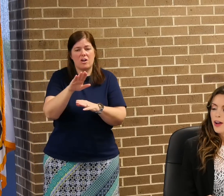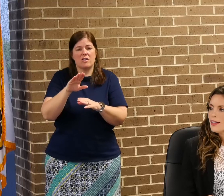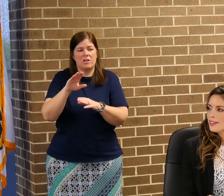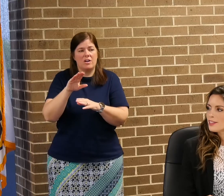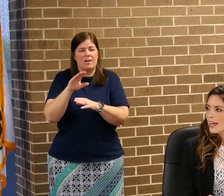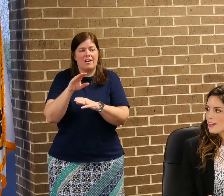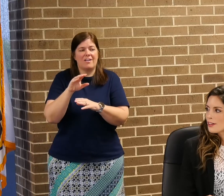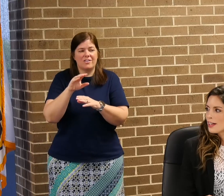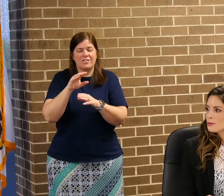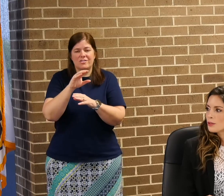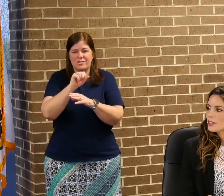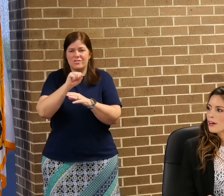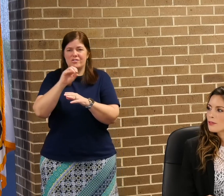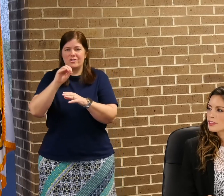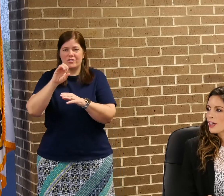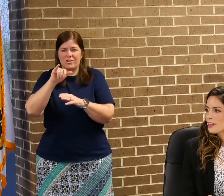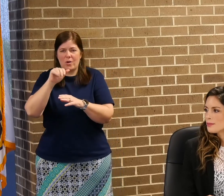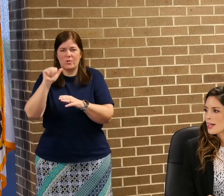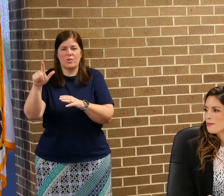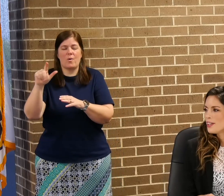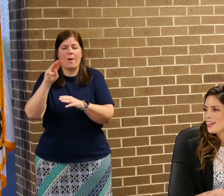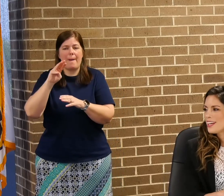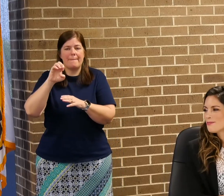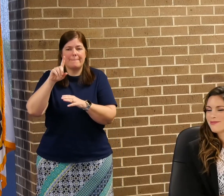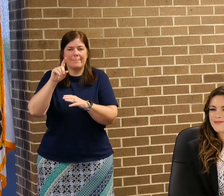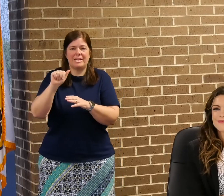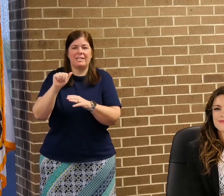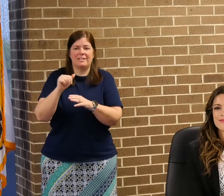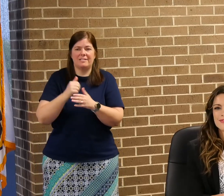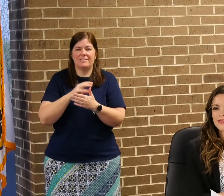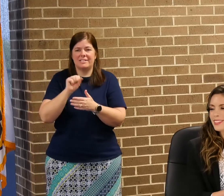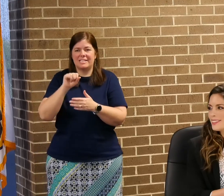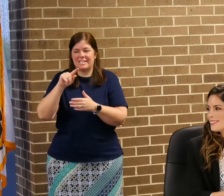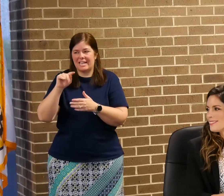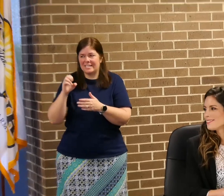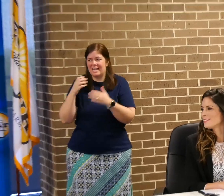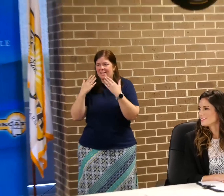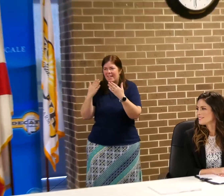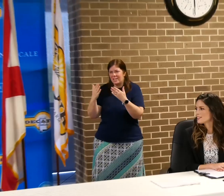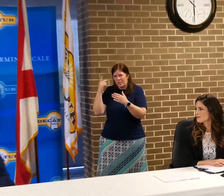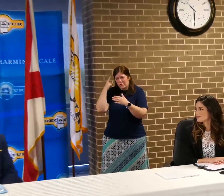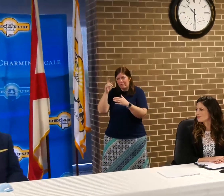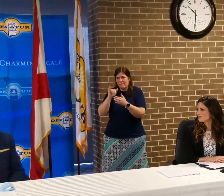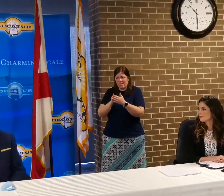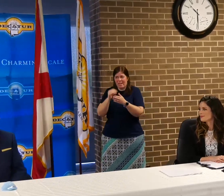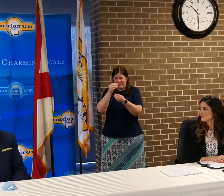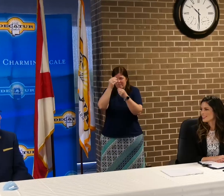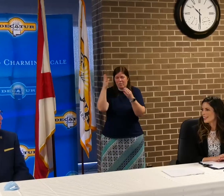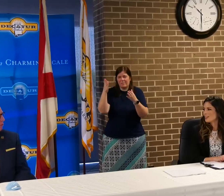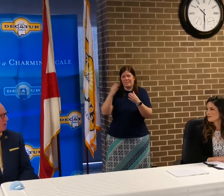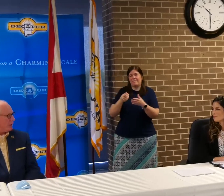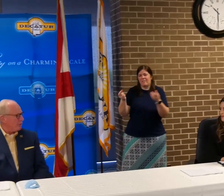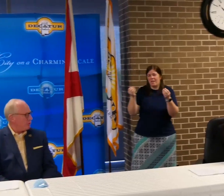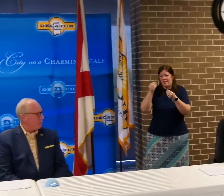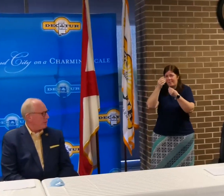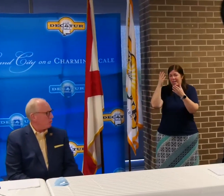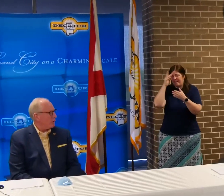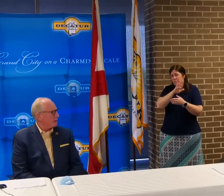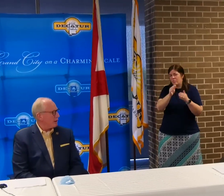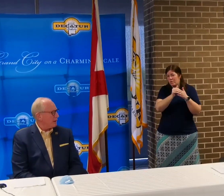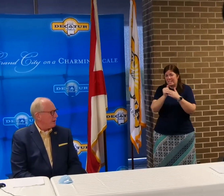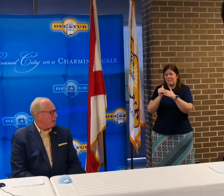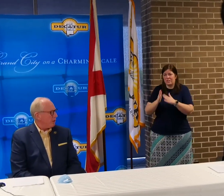We're all in this together, and I'm truly grateful to call this my community. Thank you, Danielle, for the informative update and for your leadership